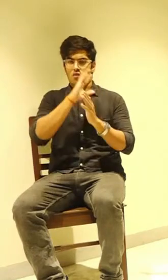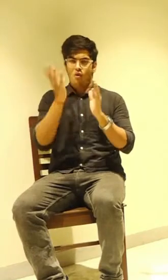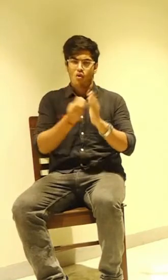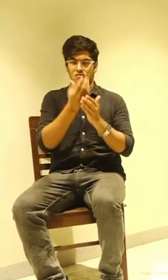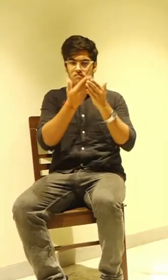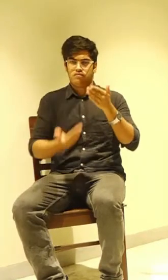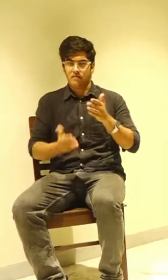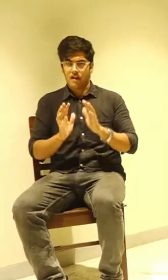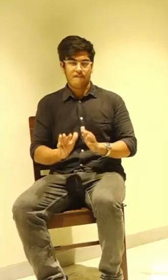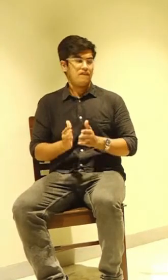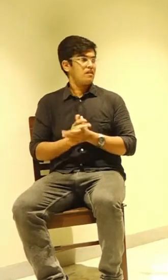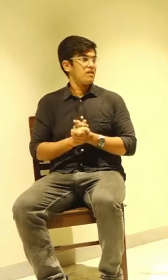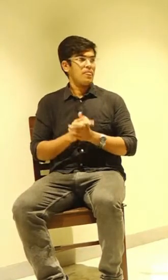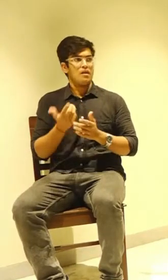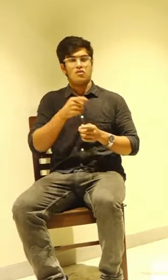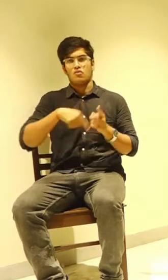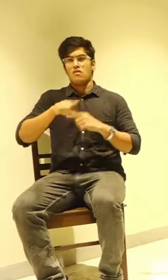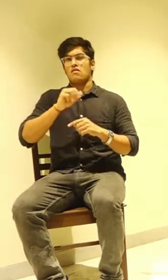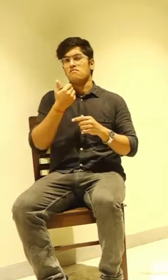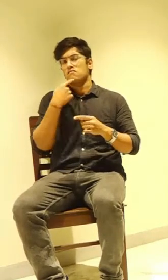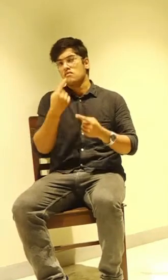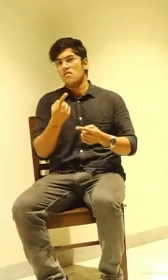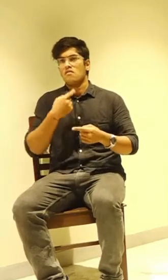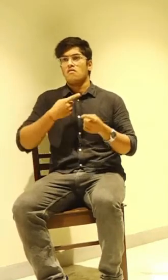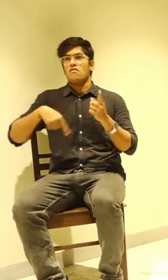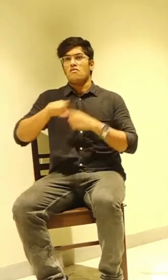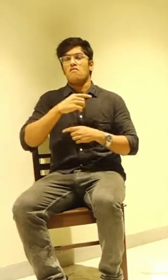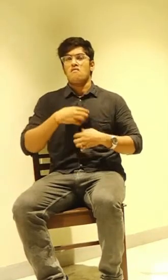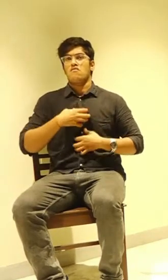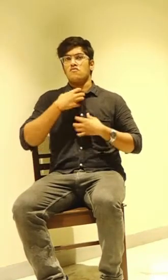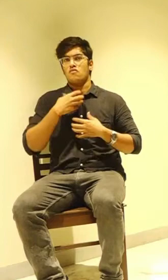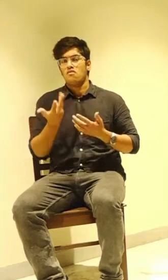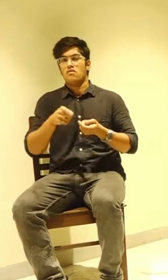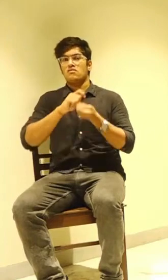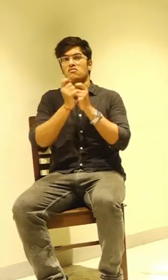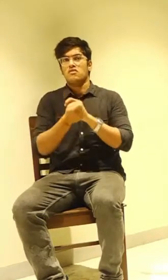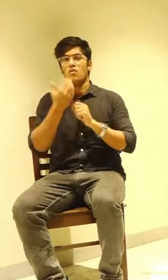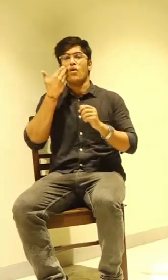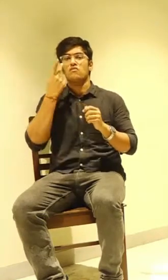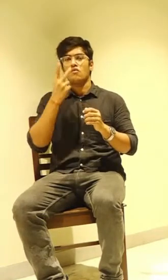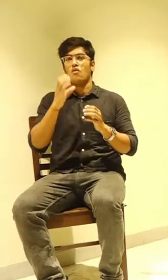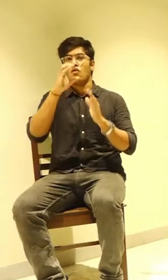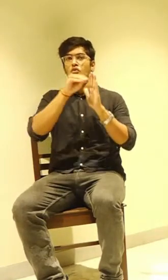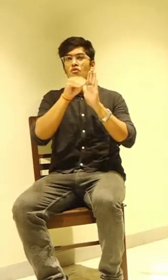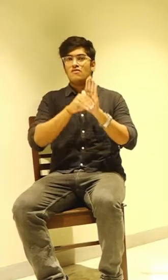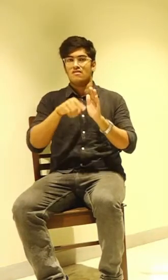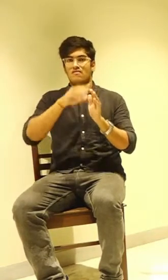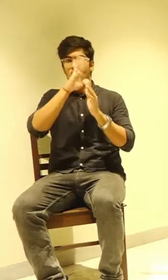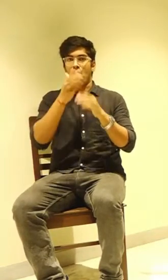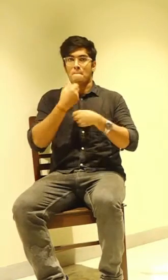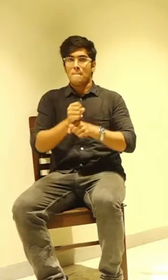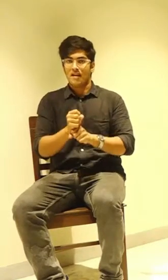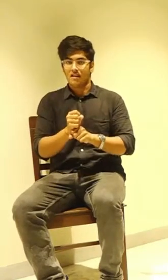seems as if you could say that we were shortchanged during the drafting of the Constitution of our actual